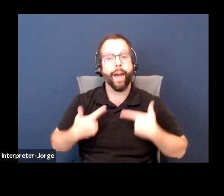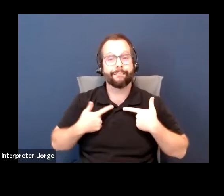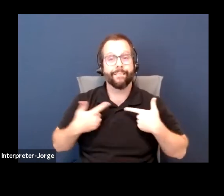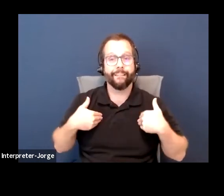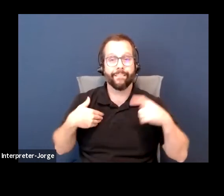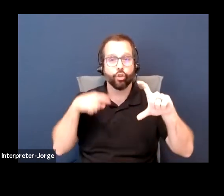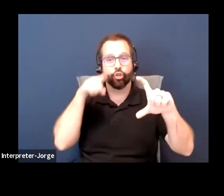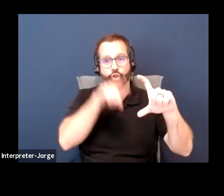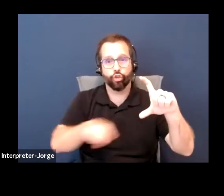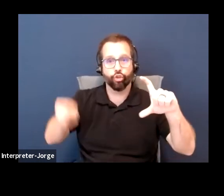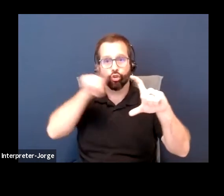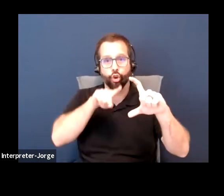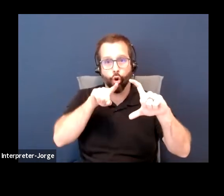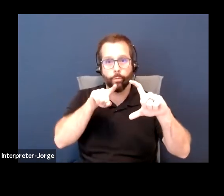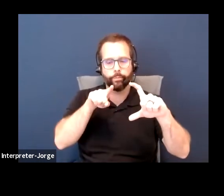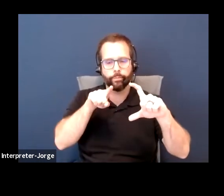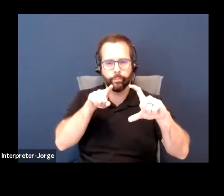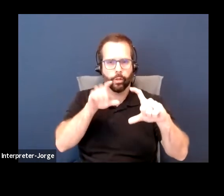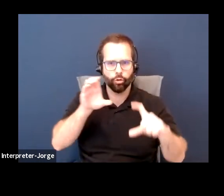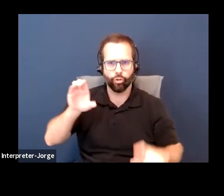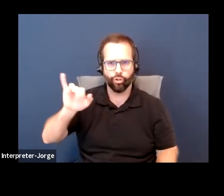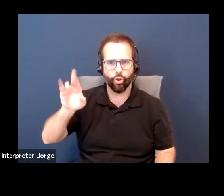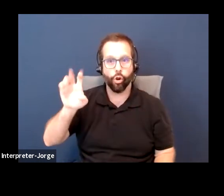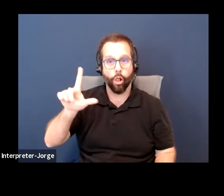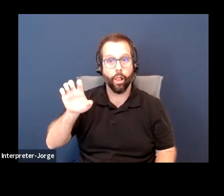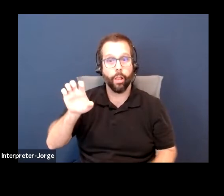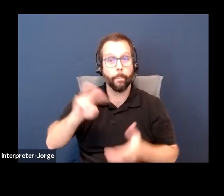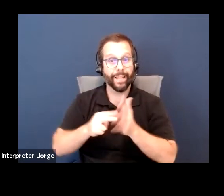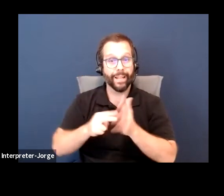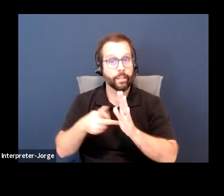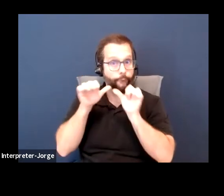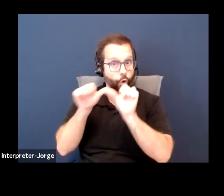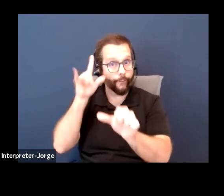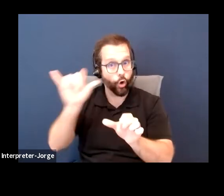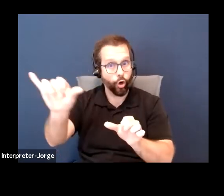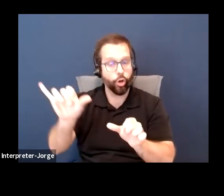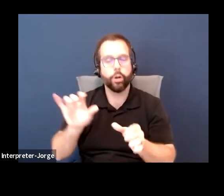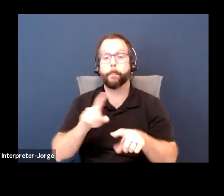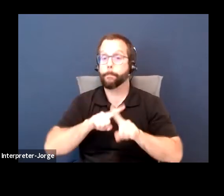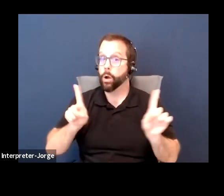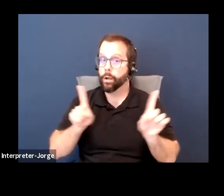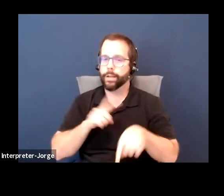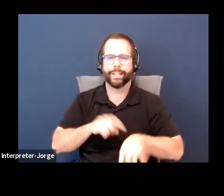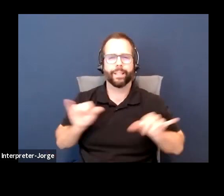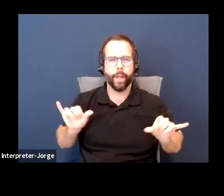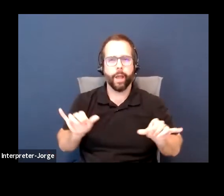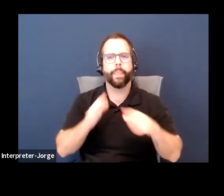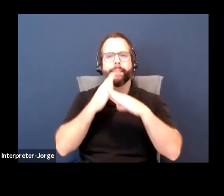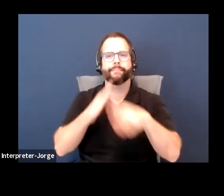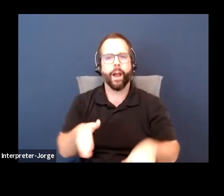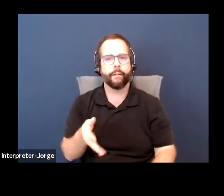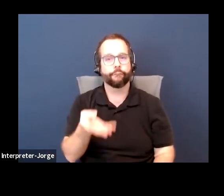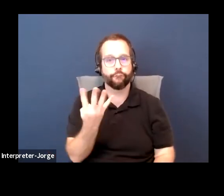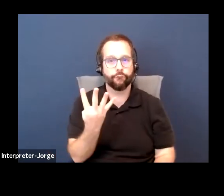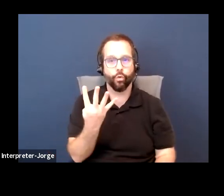infinity. And also it divides in the four directions, which also is separating the four